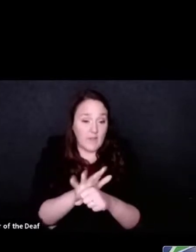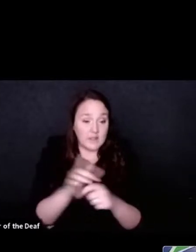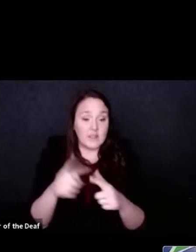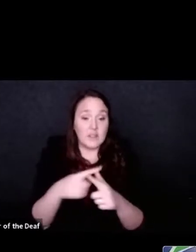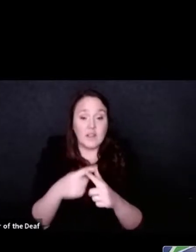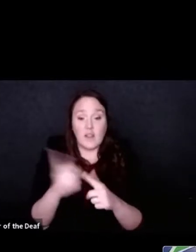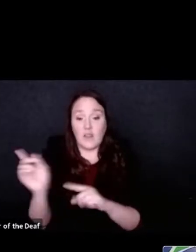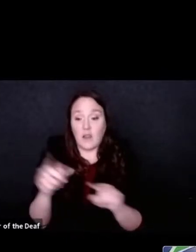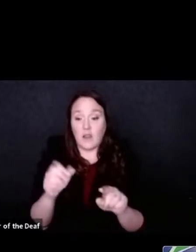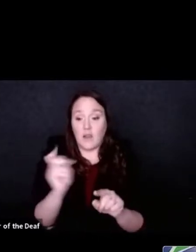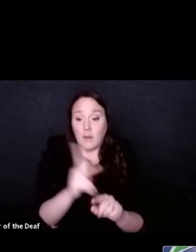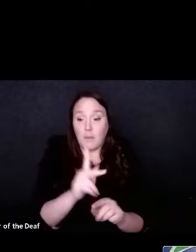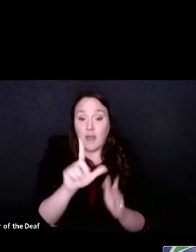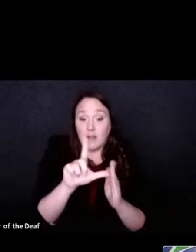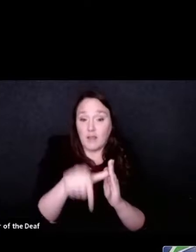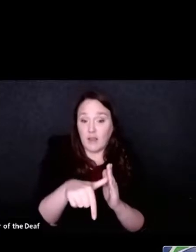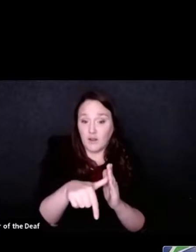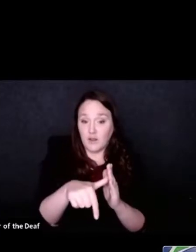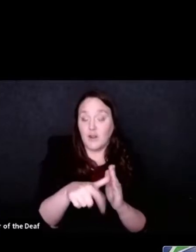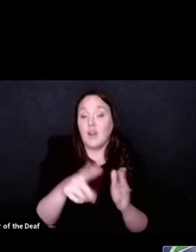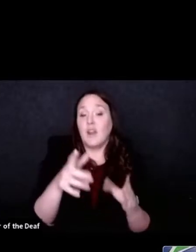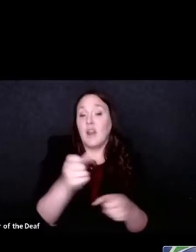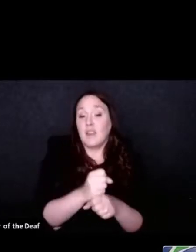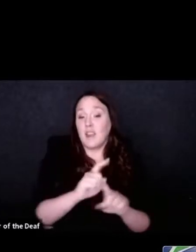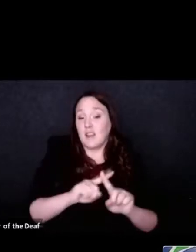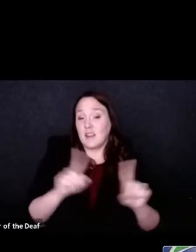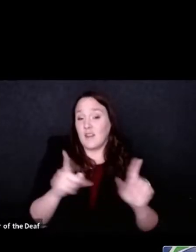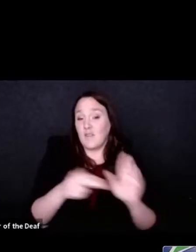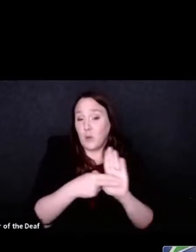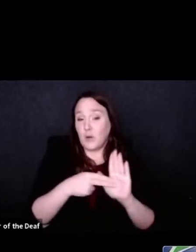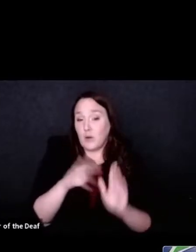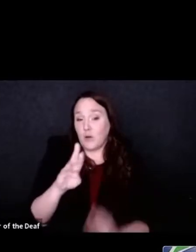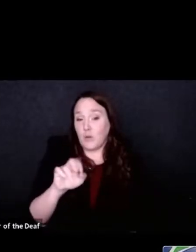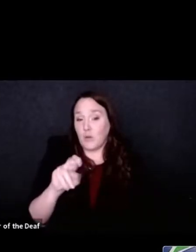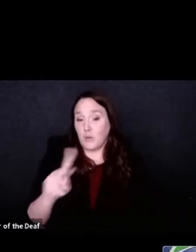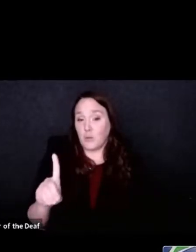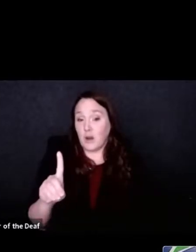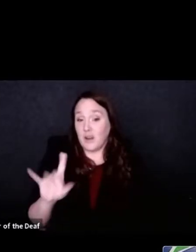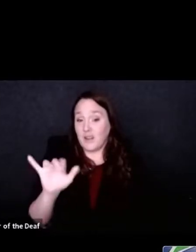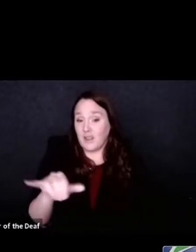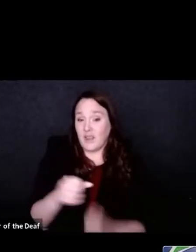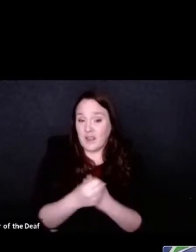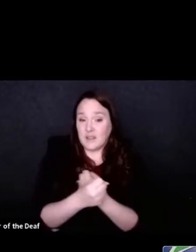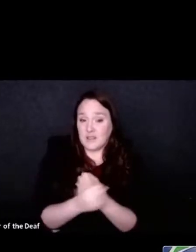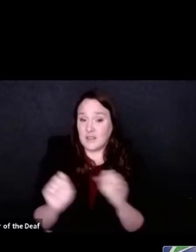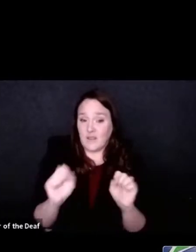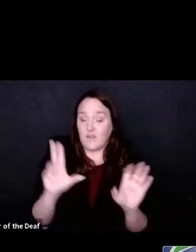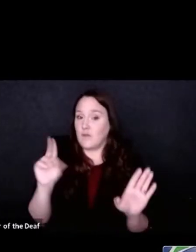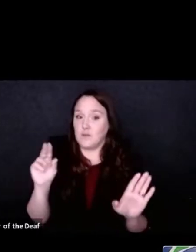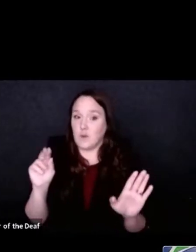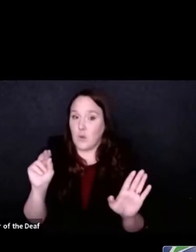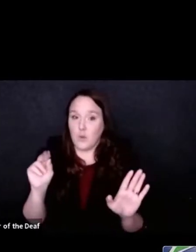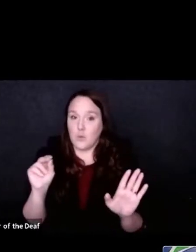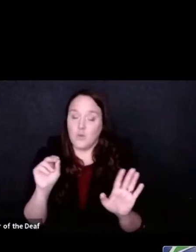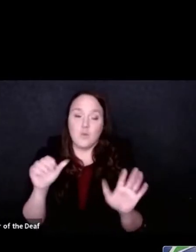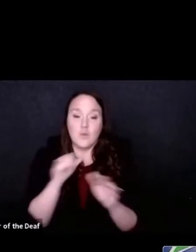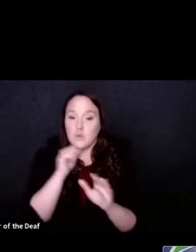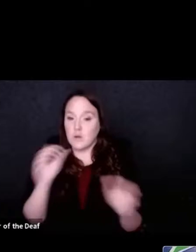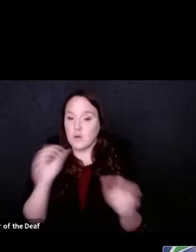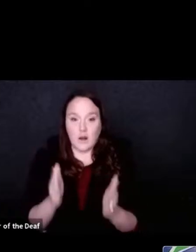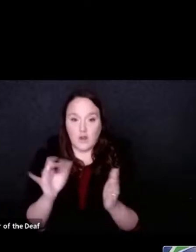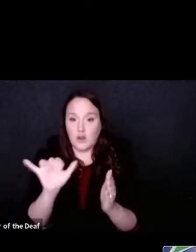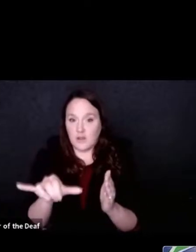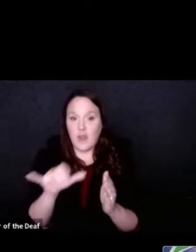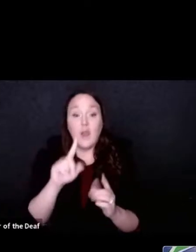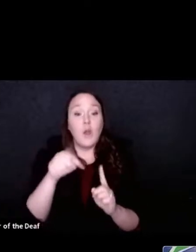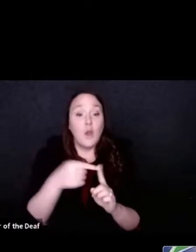come back later at a later date to receive a different brand? Is this safe? We would not encourage that. So once you get